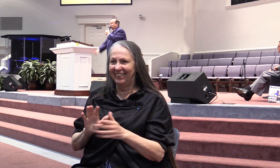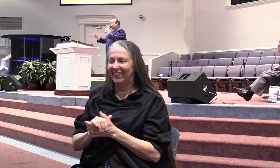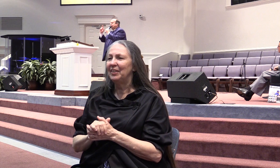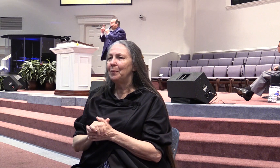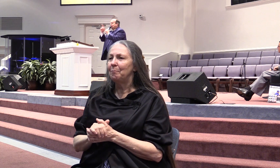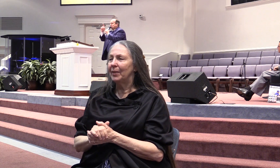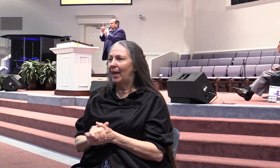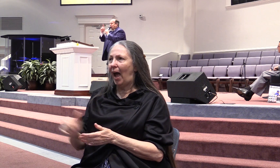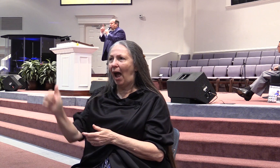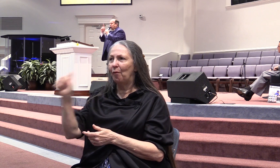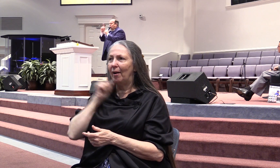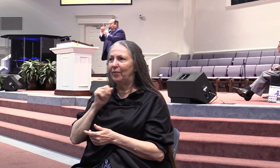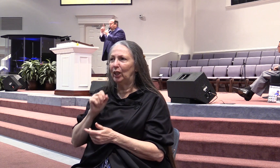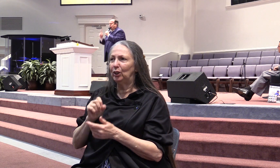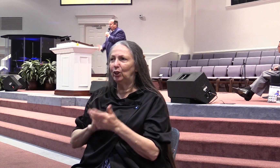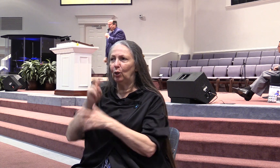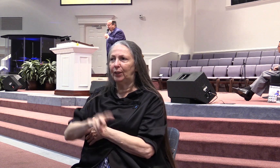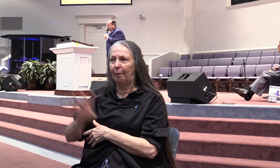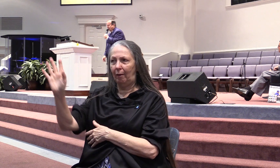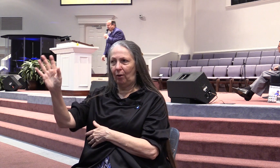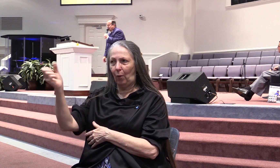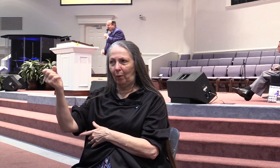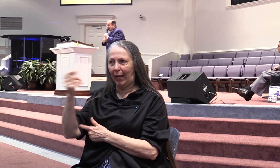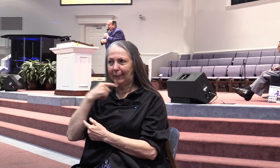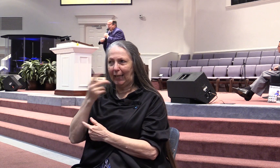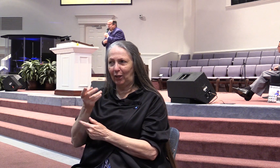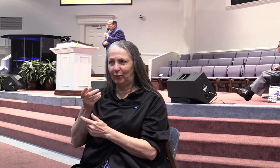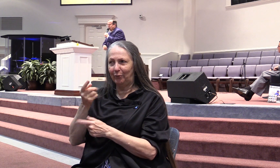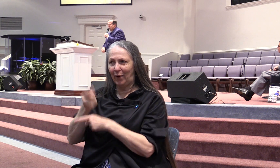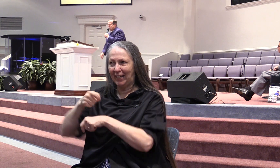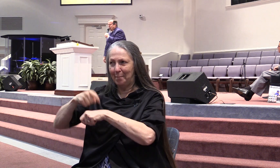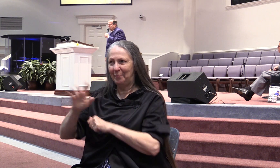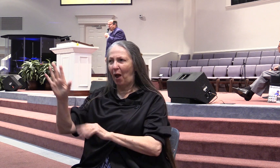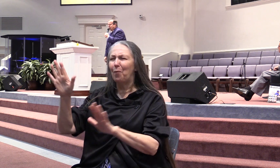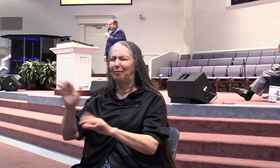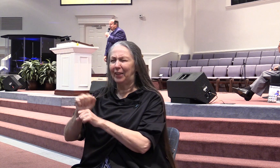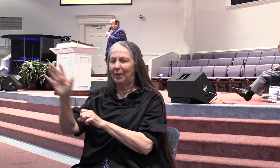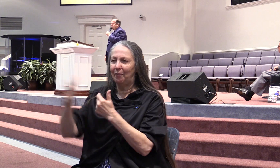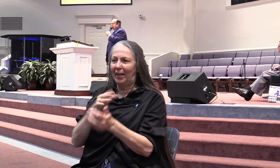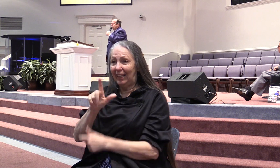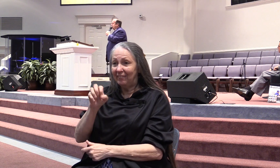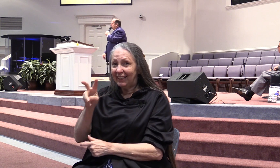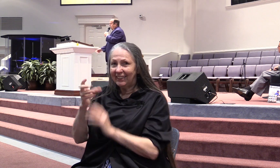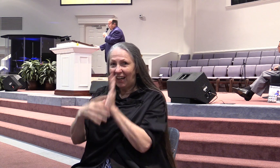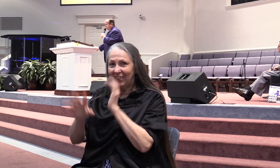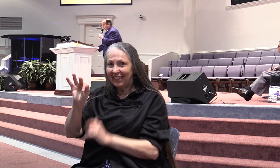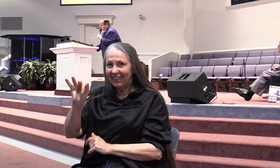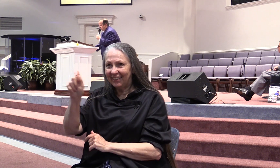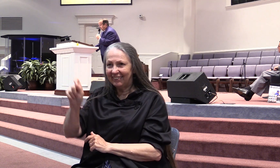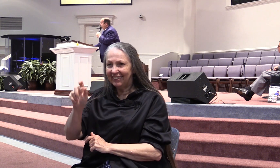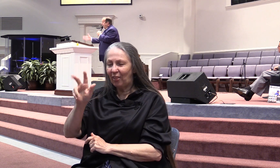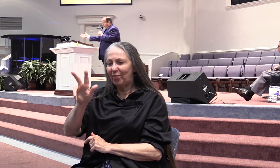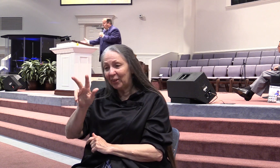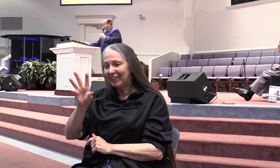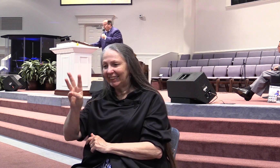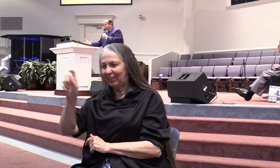I will not let you flounder and wonder when I want that one, I promise. You're doing a great job. Leviticus 19. 36,